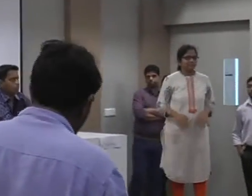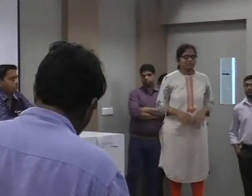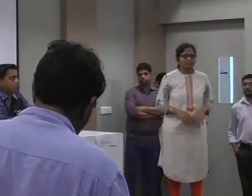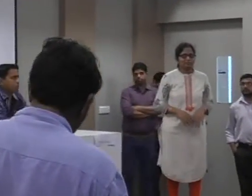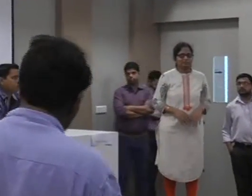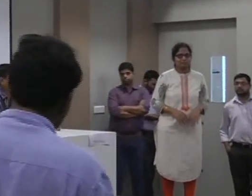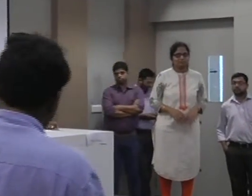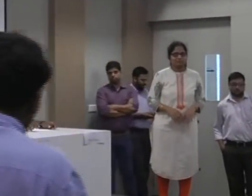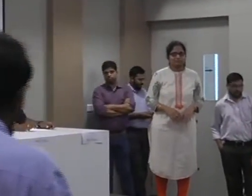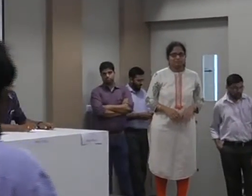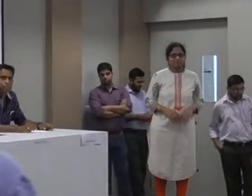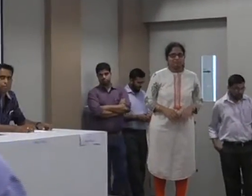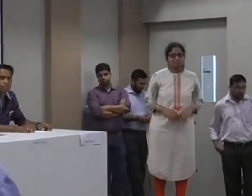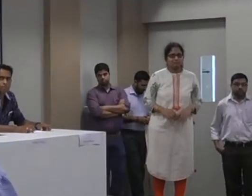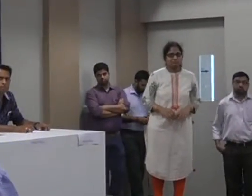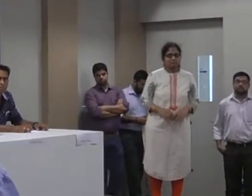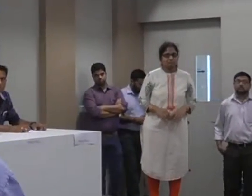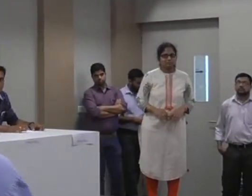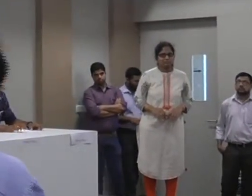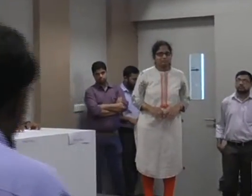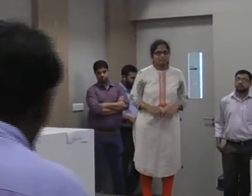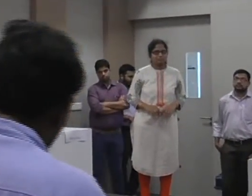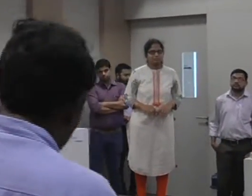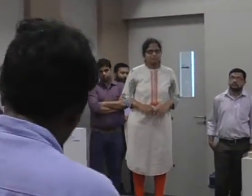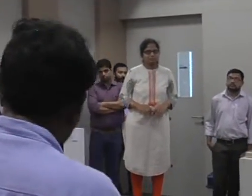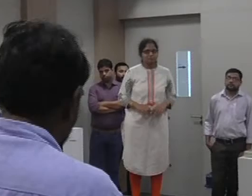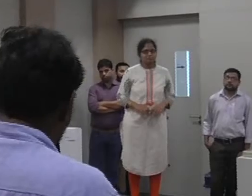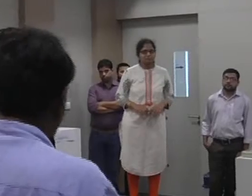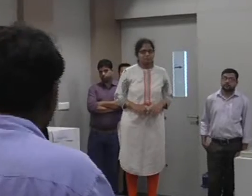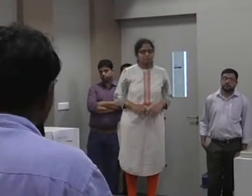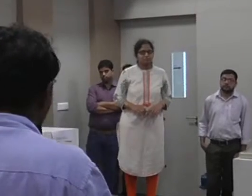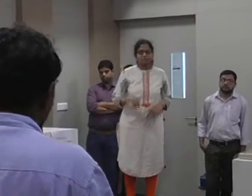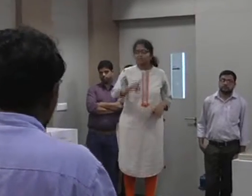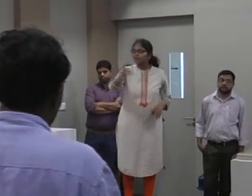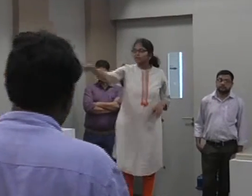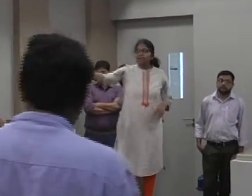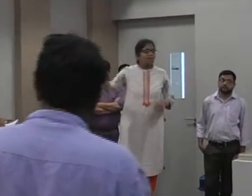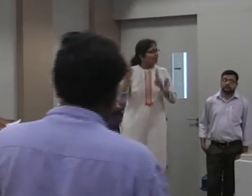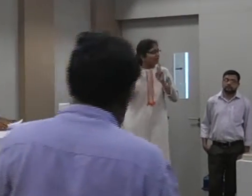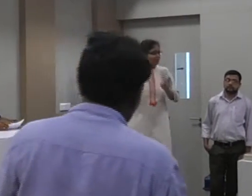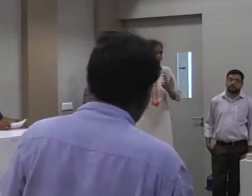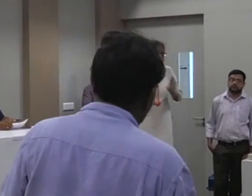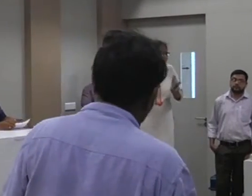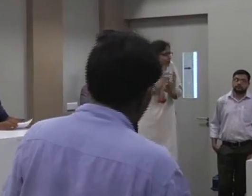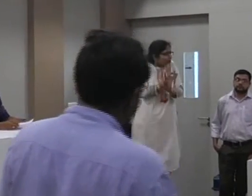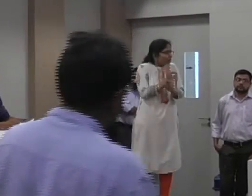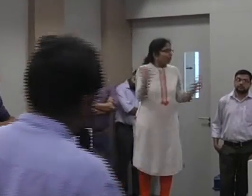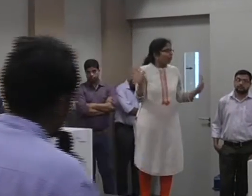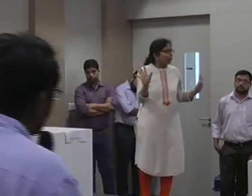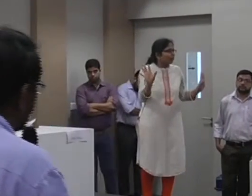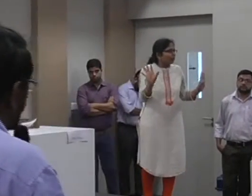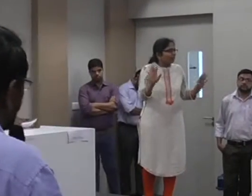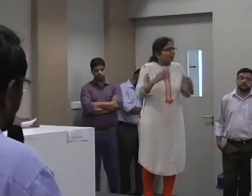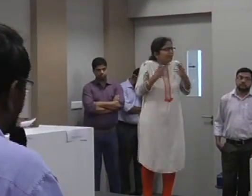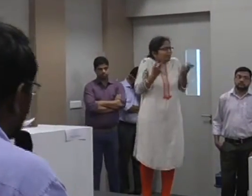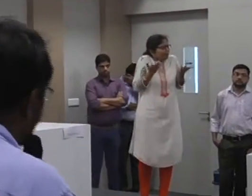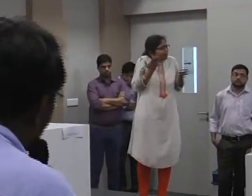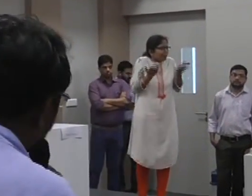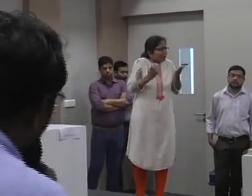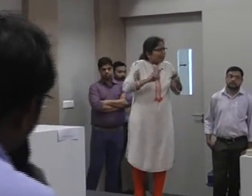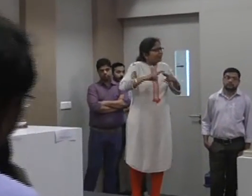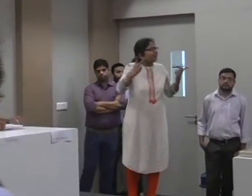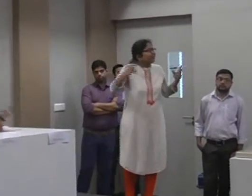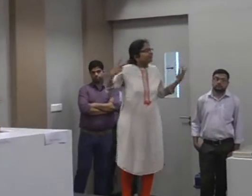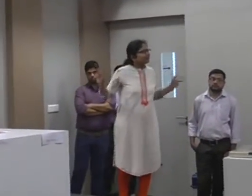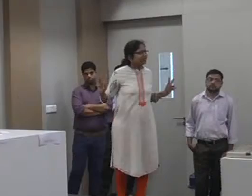These may be sitting in different positions, may not be exactly the same the way they are sitting right now. They might